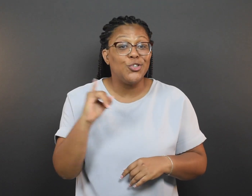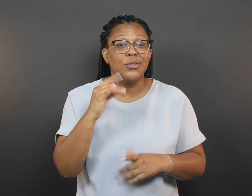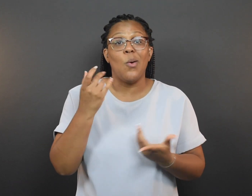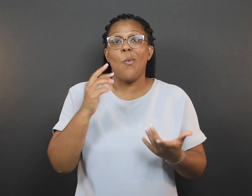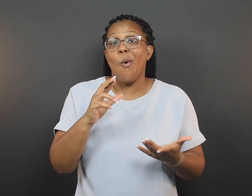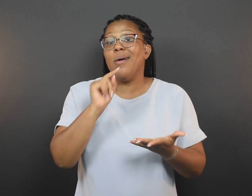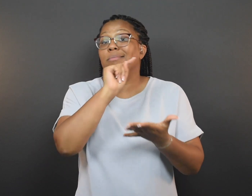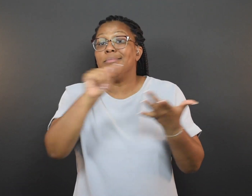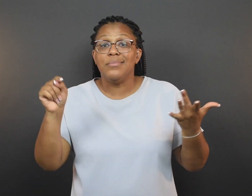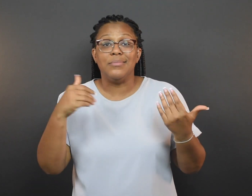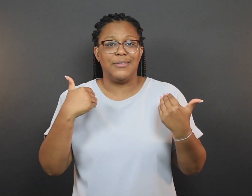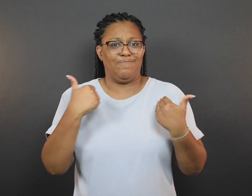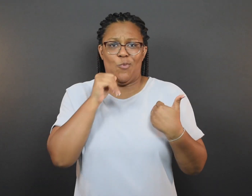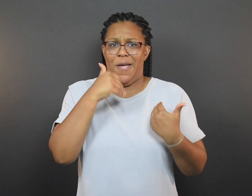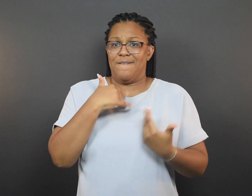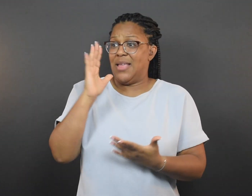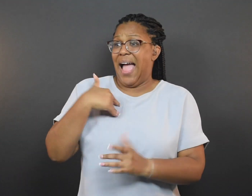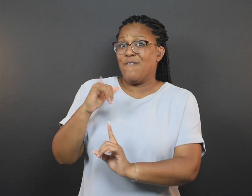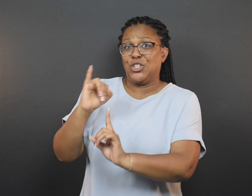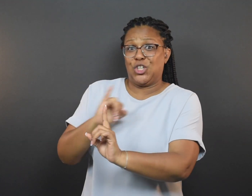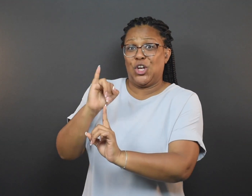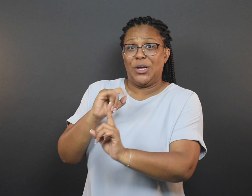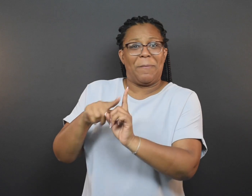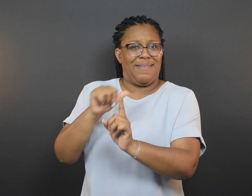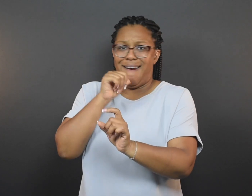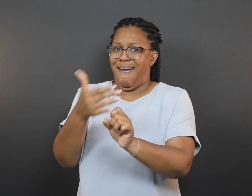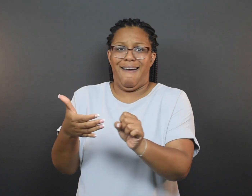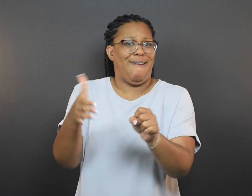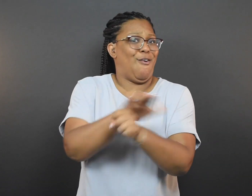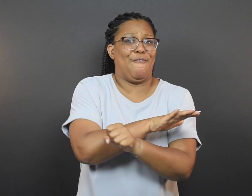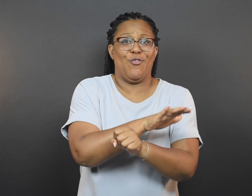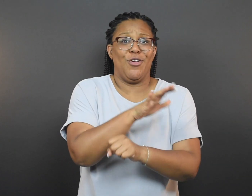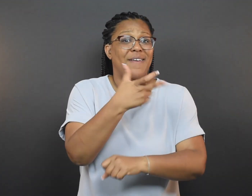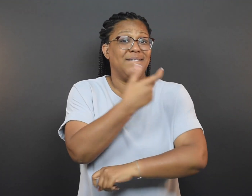insurance or whose insurance does not cover the cost of vaccines.